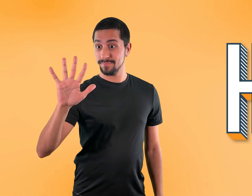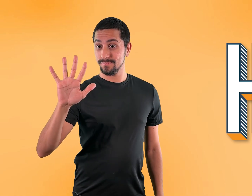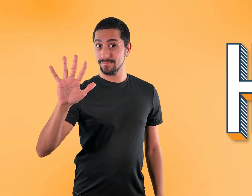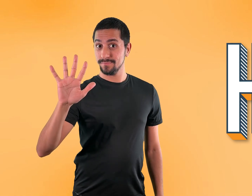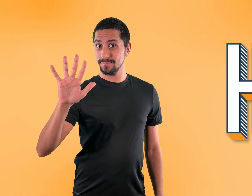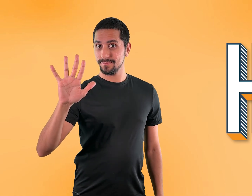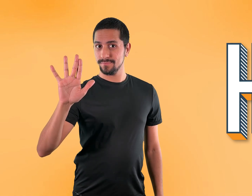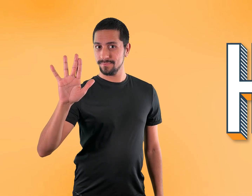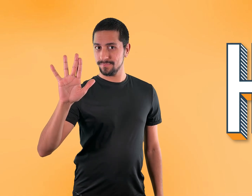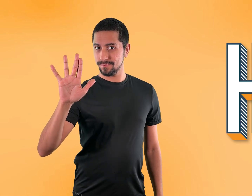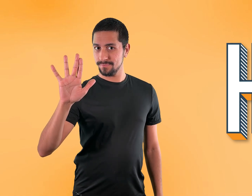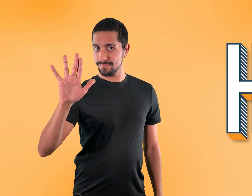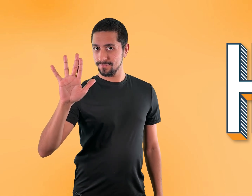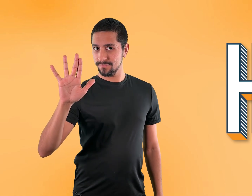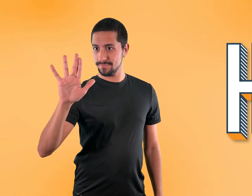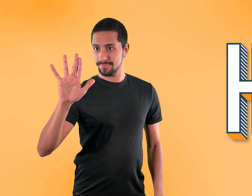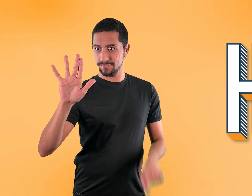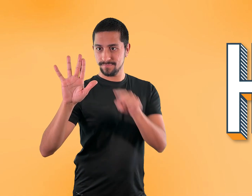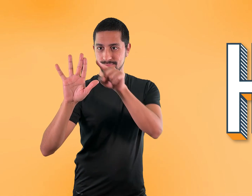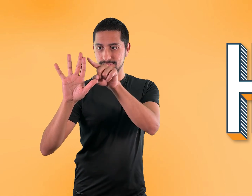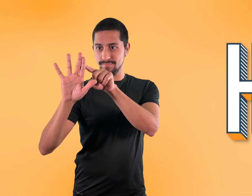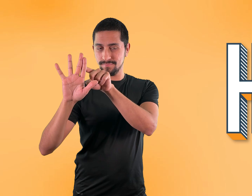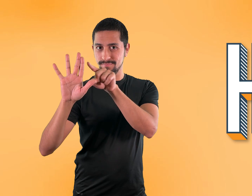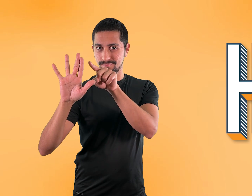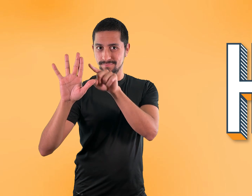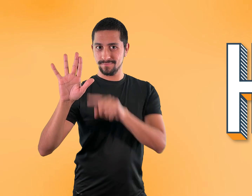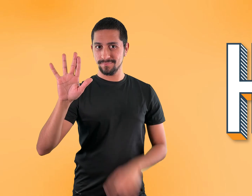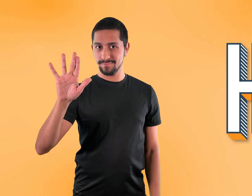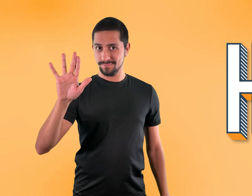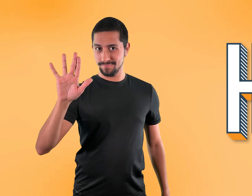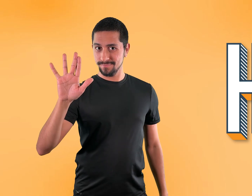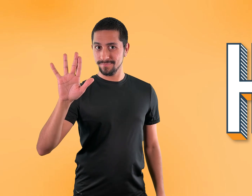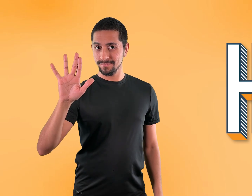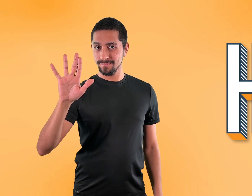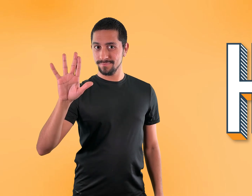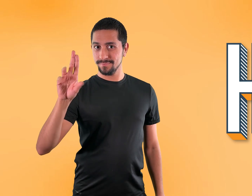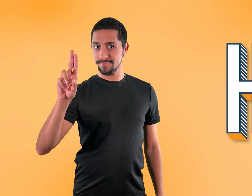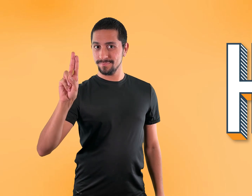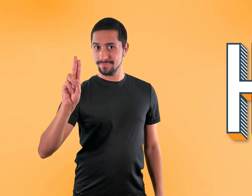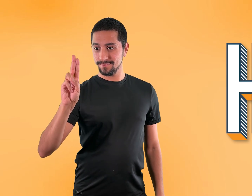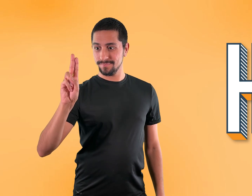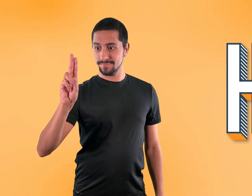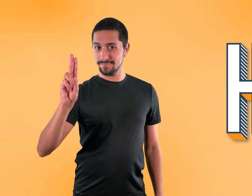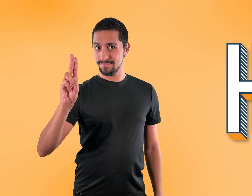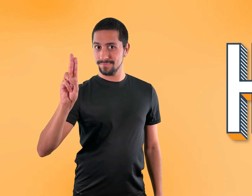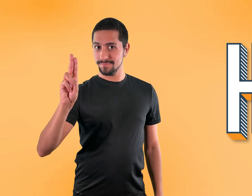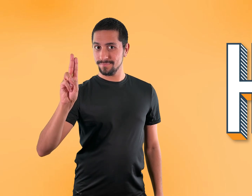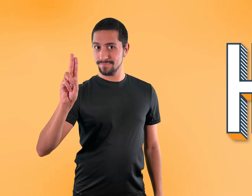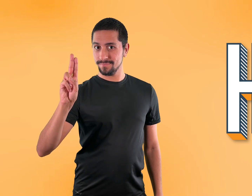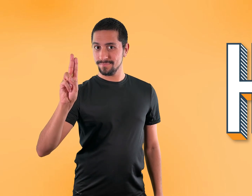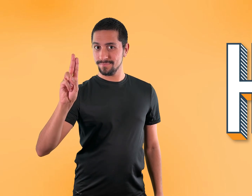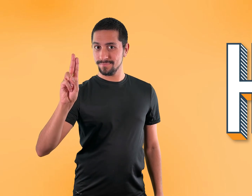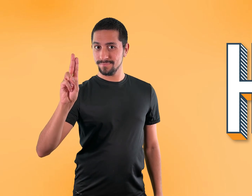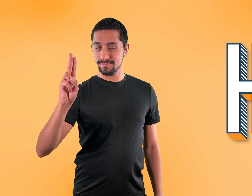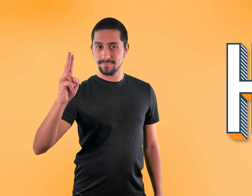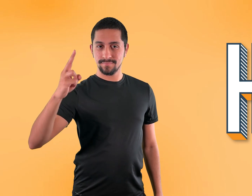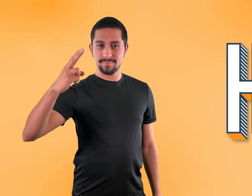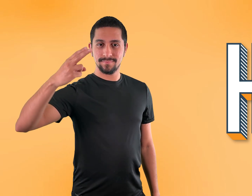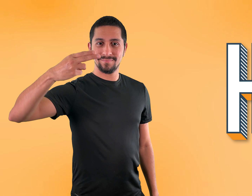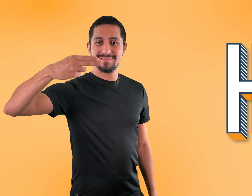Stick your index and middle fingers together, keeping them straight. Curl the rest of your fingers into your palm, palm